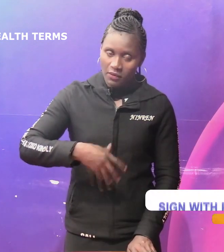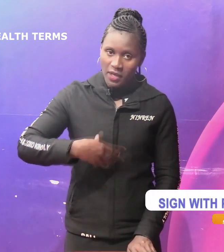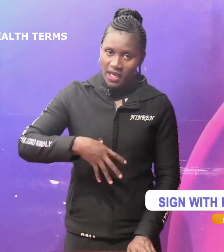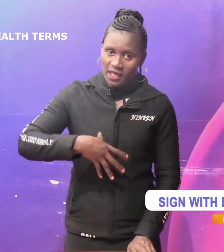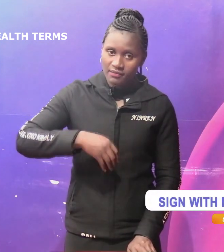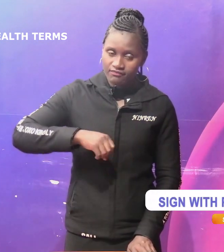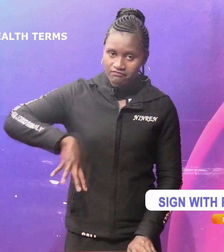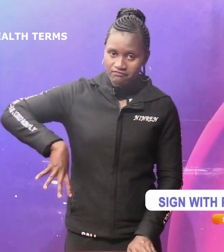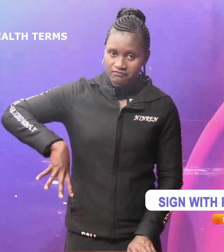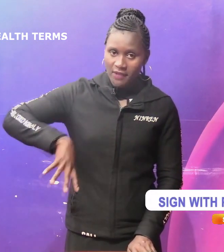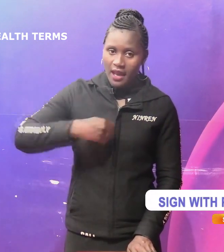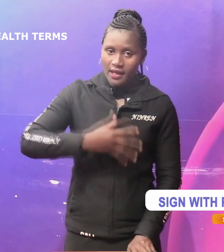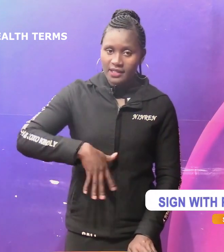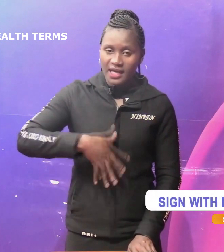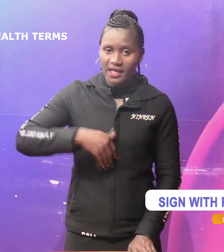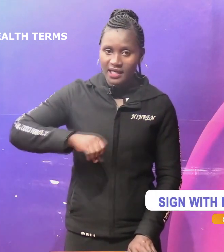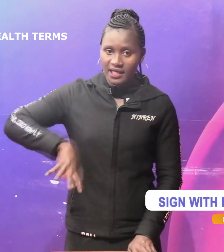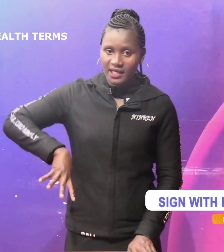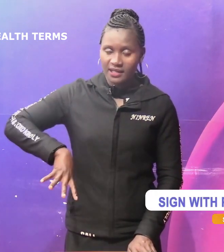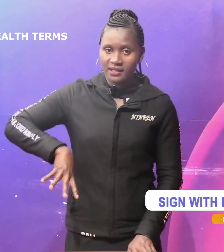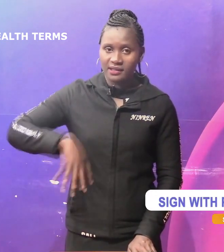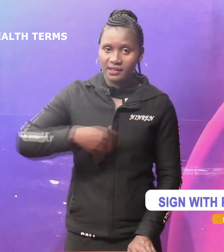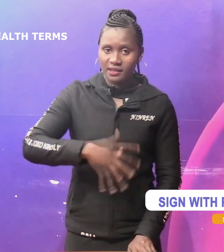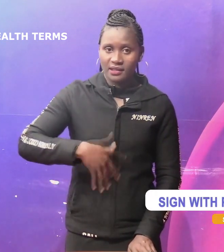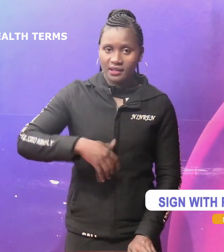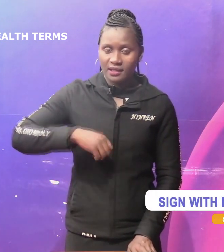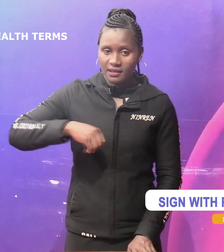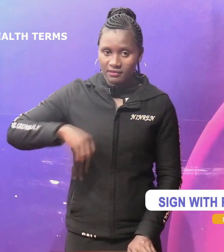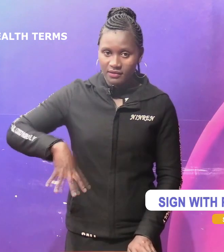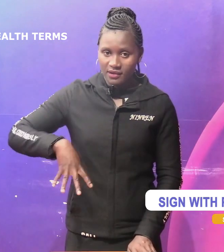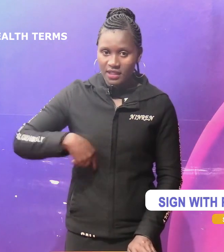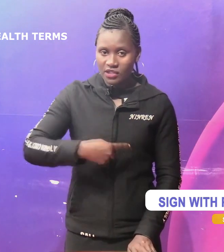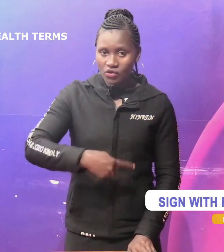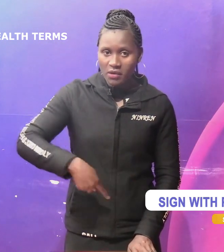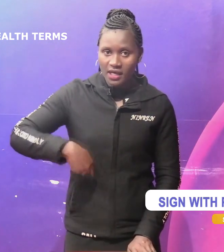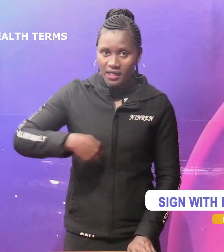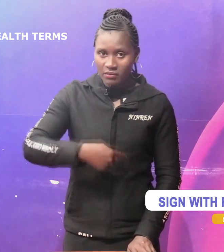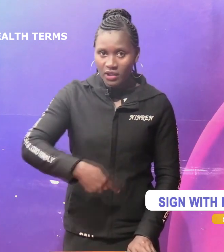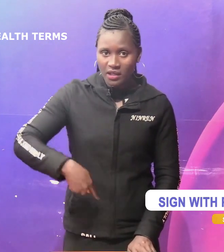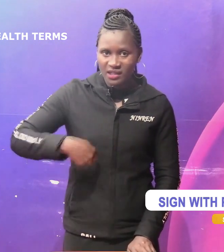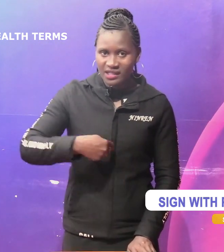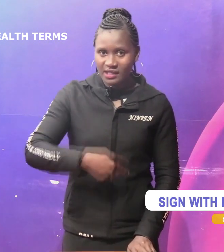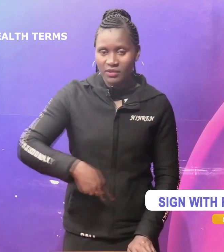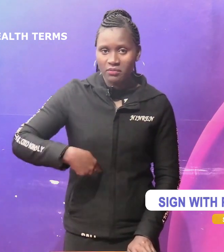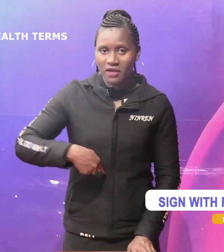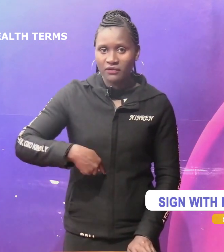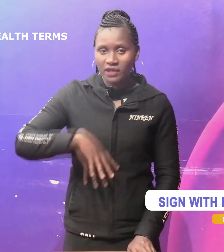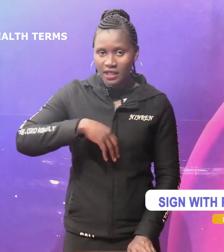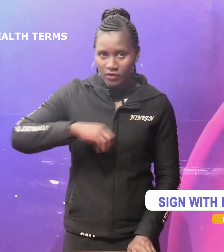pain, diarrhea, like this. The stomach rumbling, there's something painful, and then you release it.